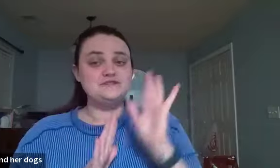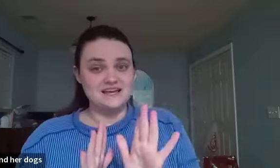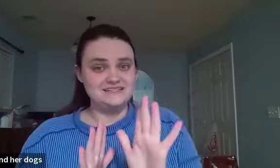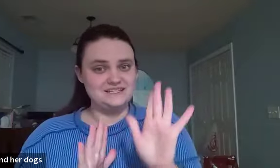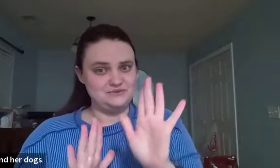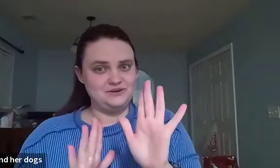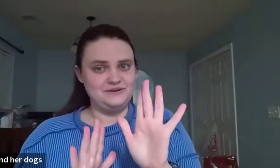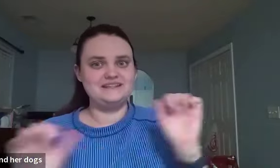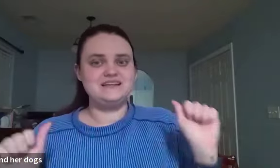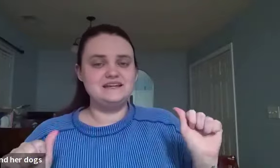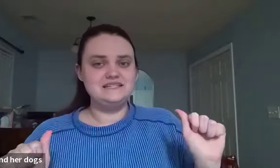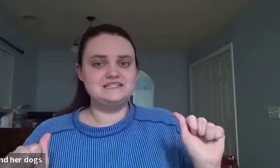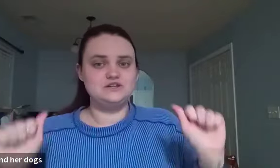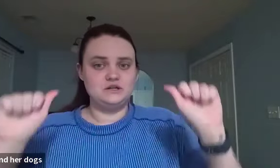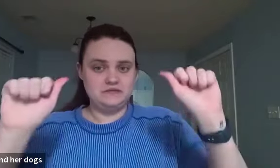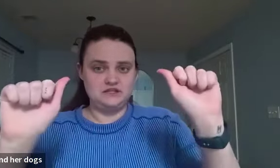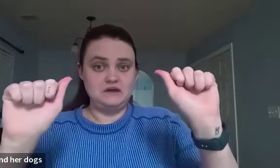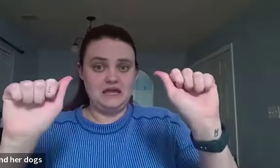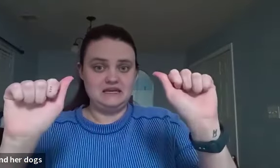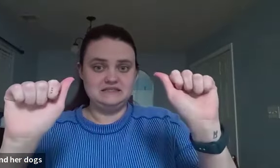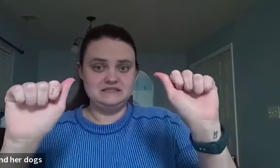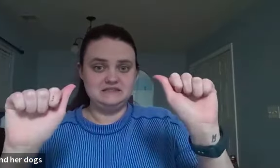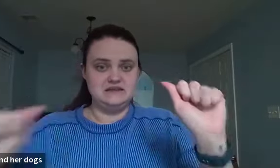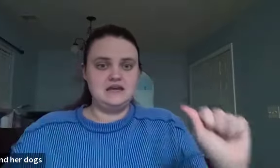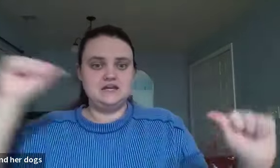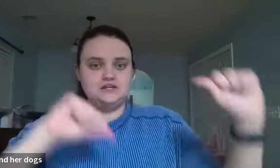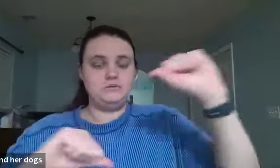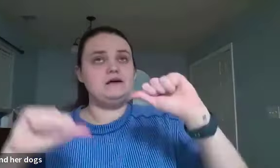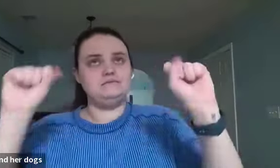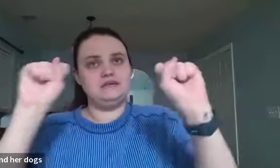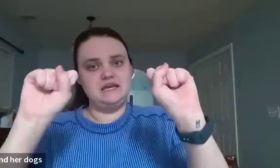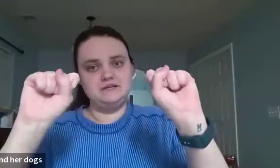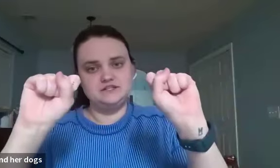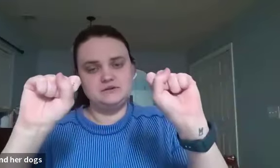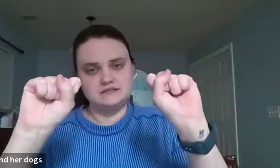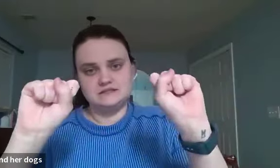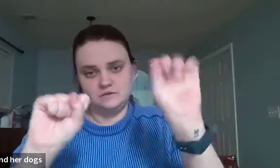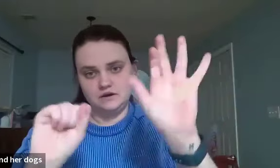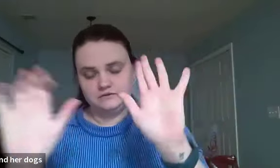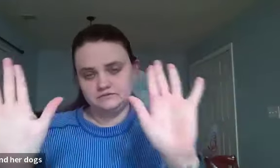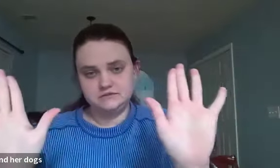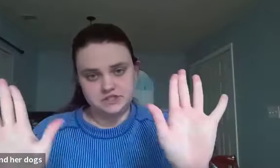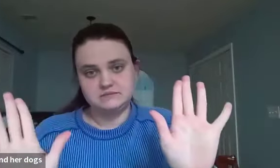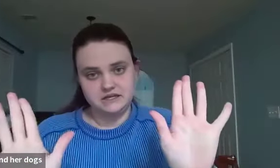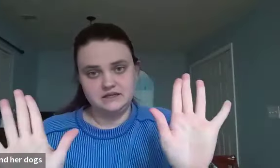So for scientists, real quick, scientist is going to be 2 A's and it can be 2 S's as well, just